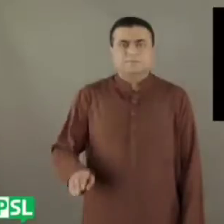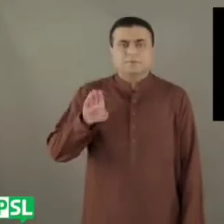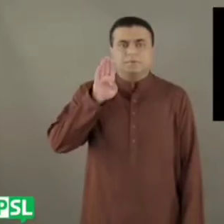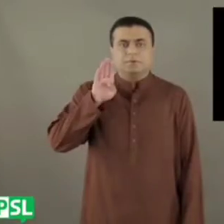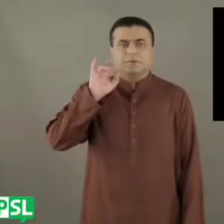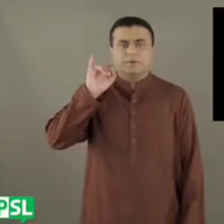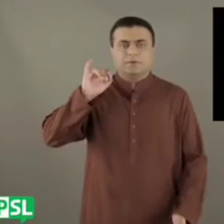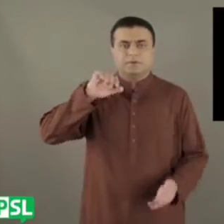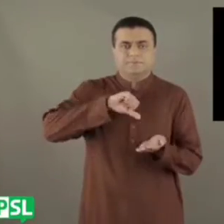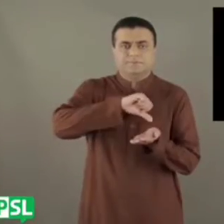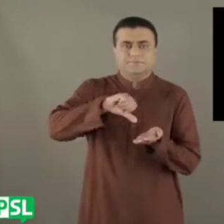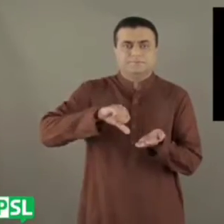Bib syrups.